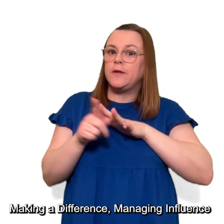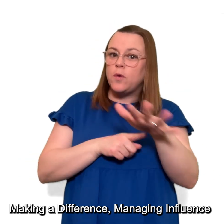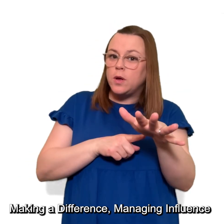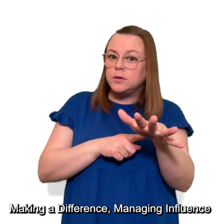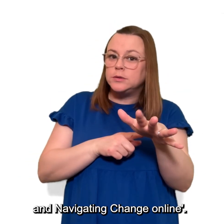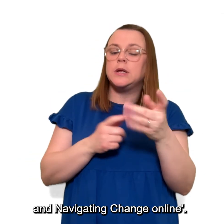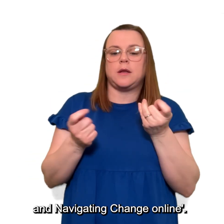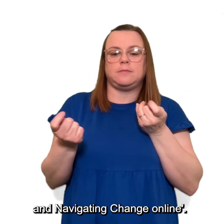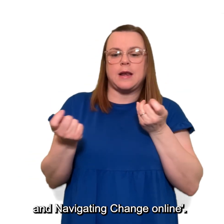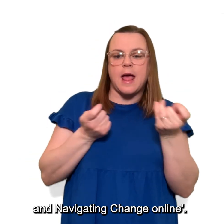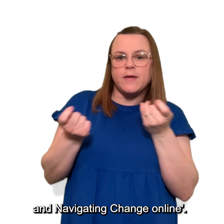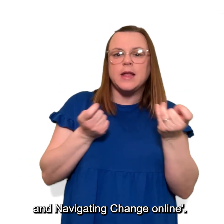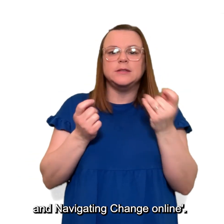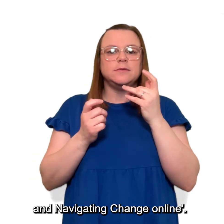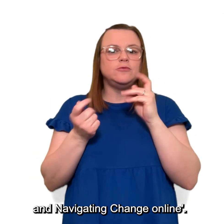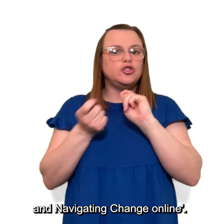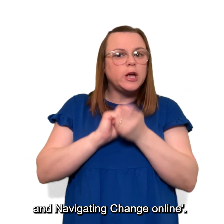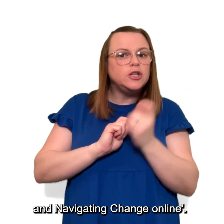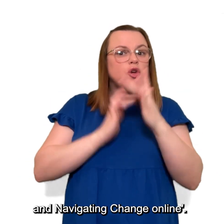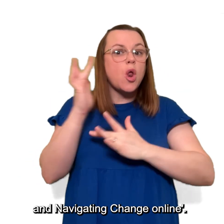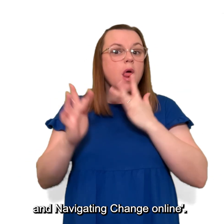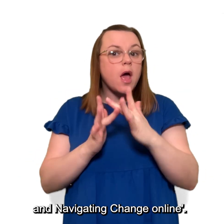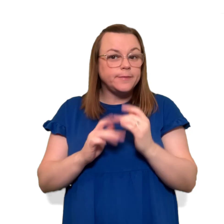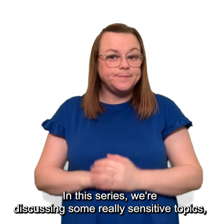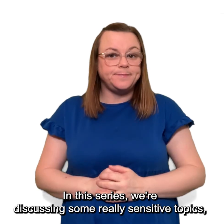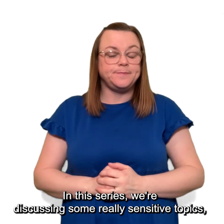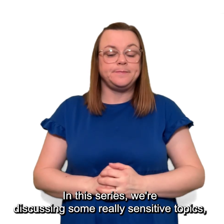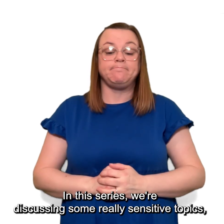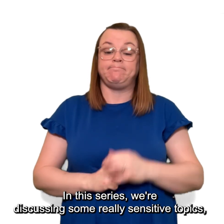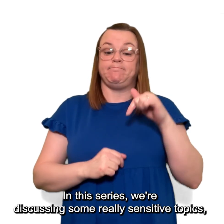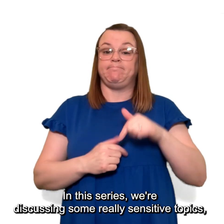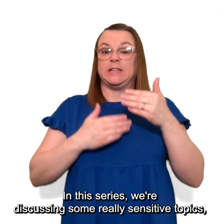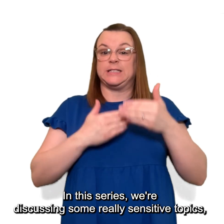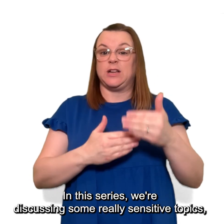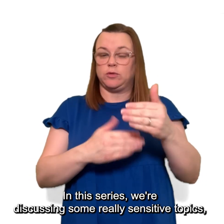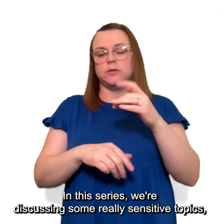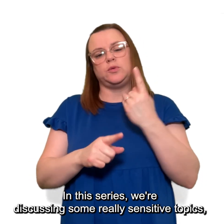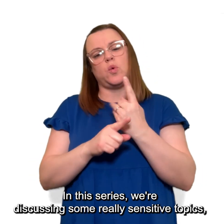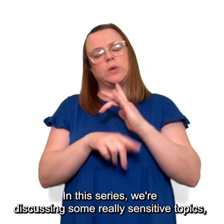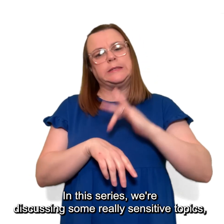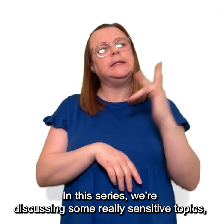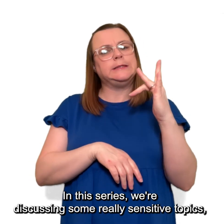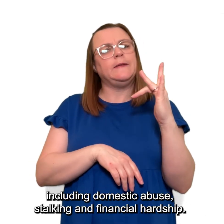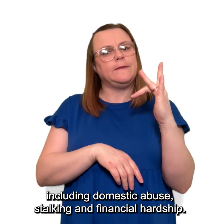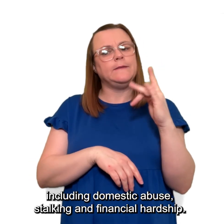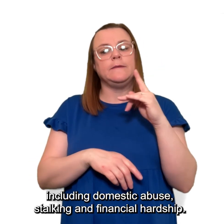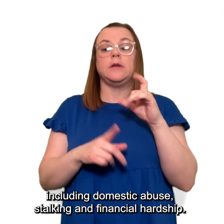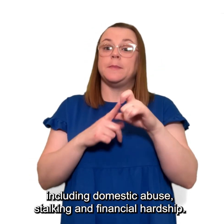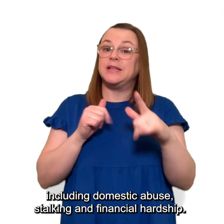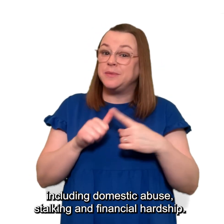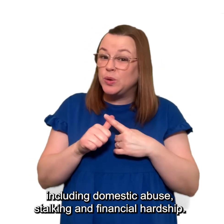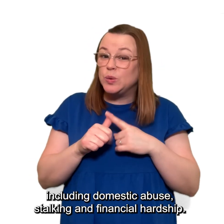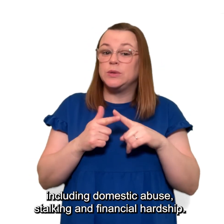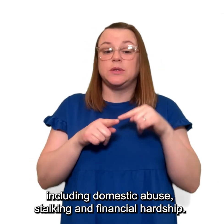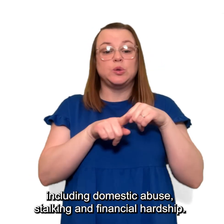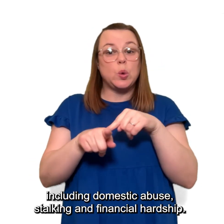managing influence, and navigating change online. In this series, we're discussing some really sensitive topics, including